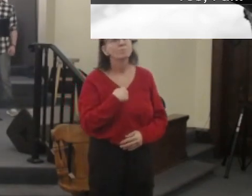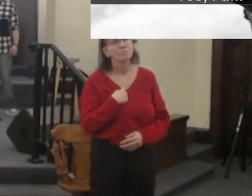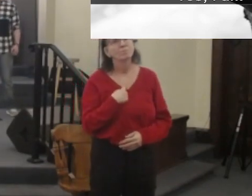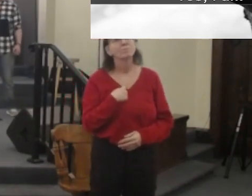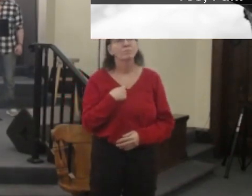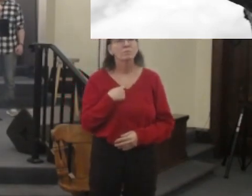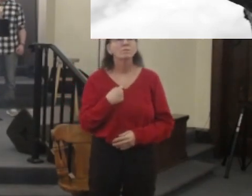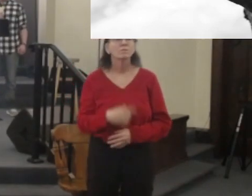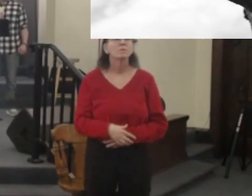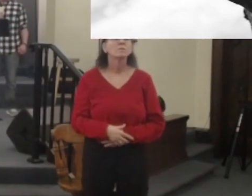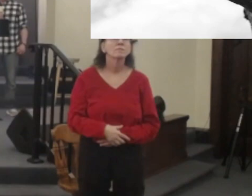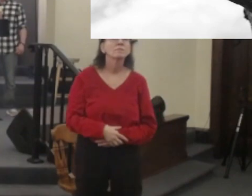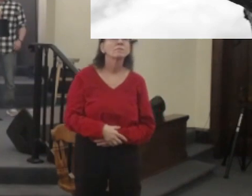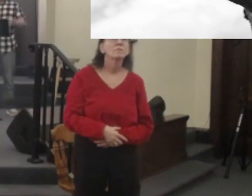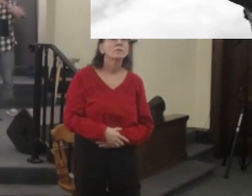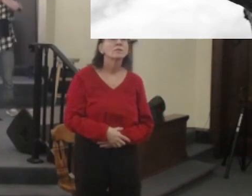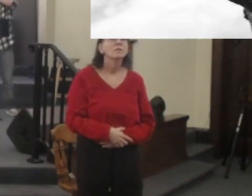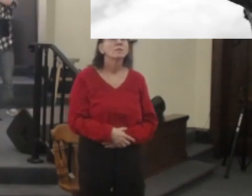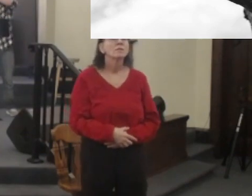am.